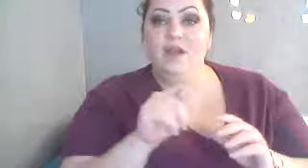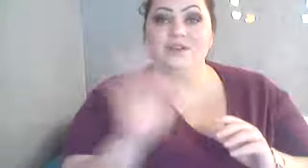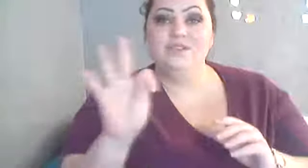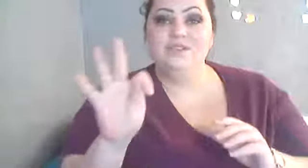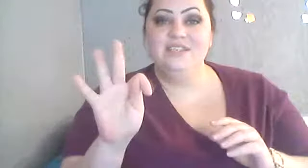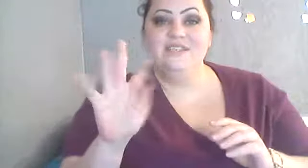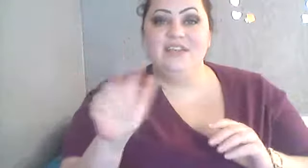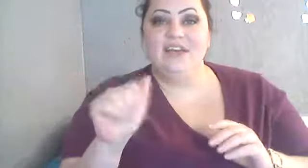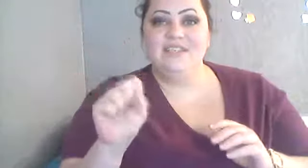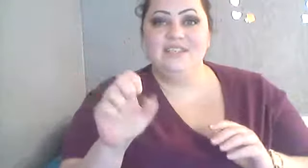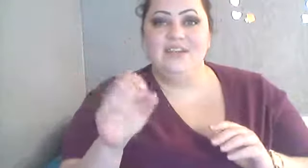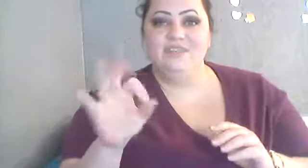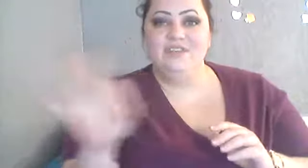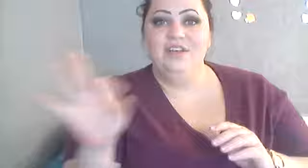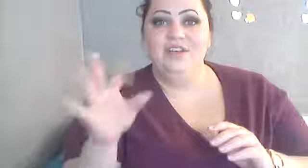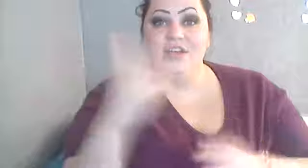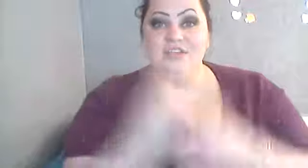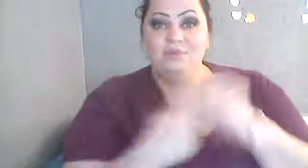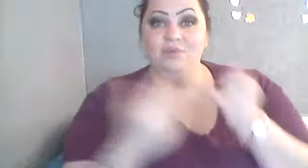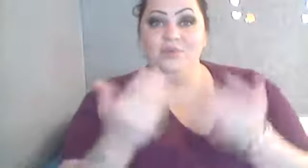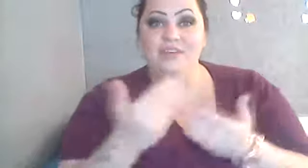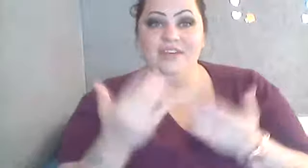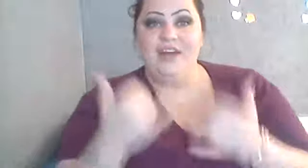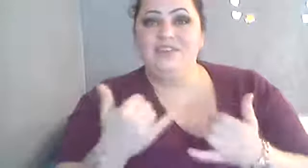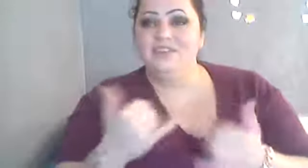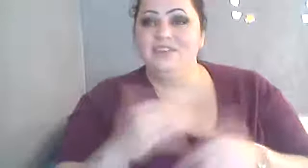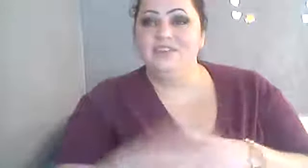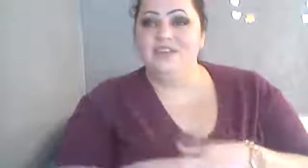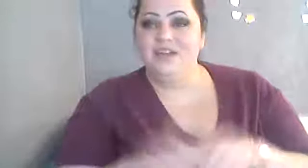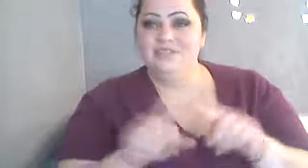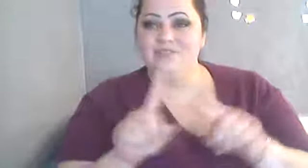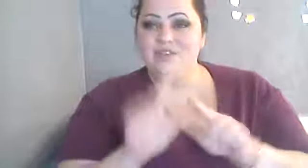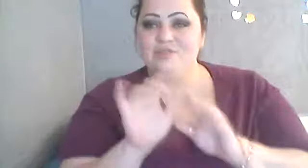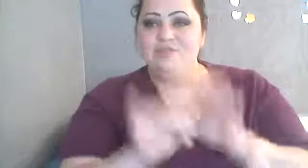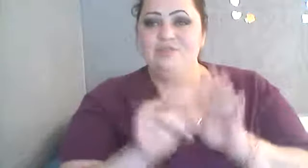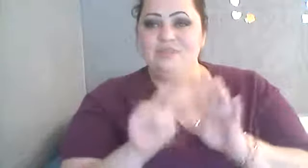Oh, so Tiff and Steph, you guys are both here now on different YouTubes?